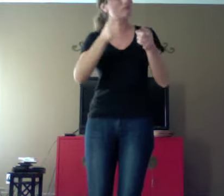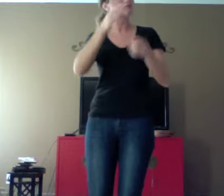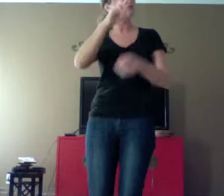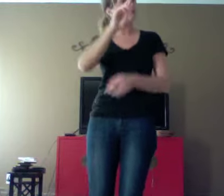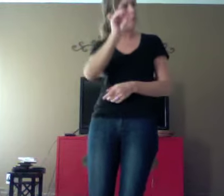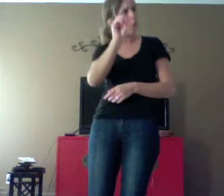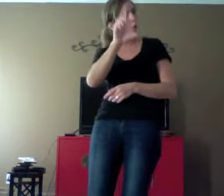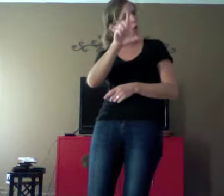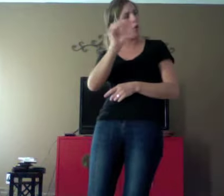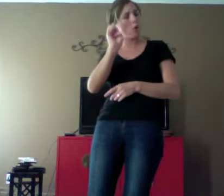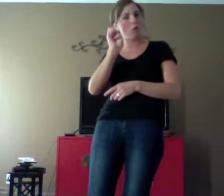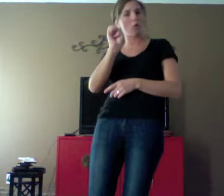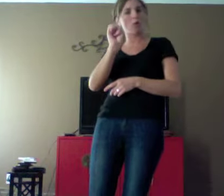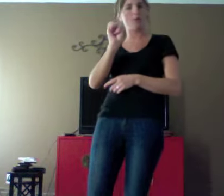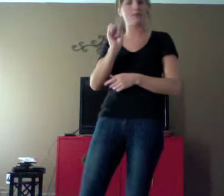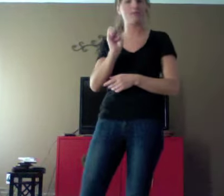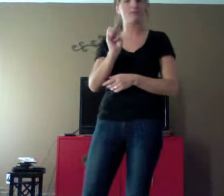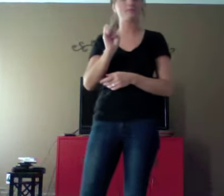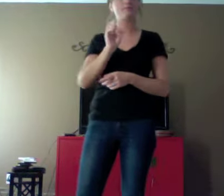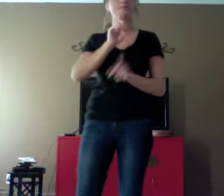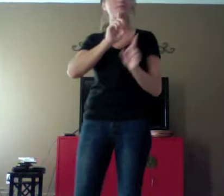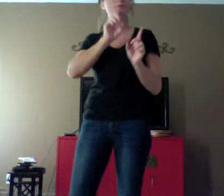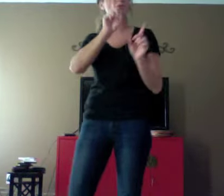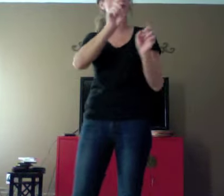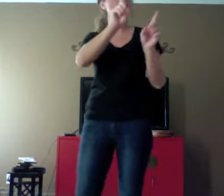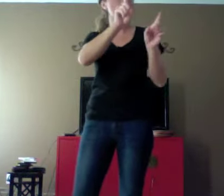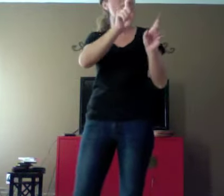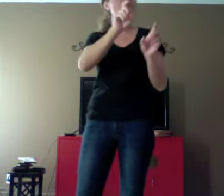man. If you are not accepting that role as the leader, why not?